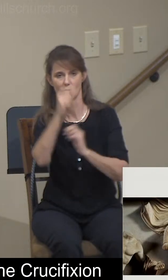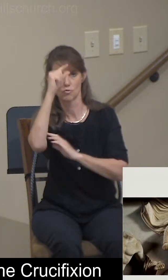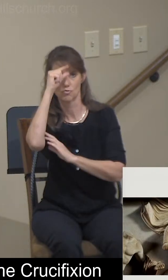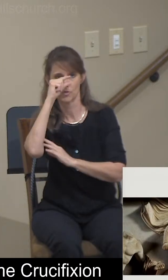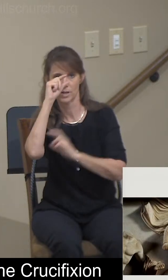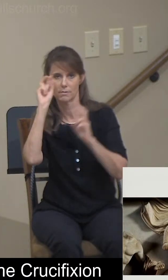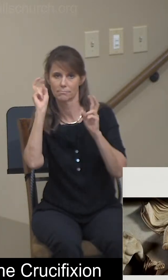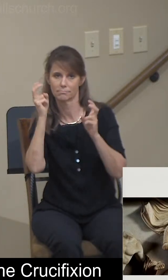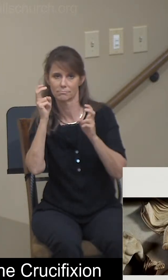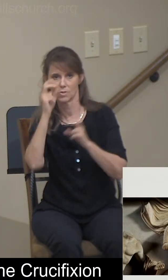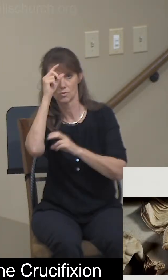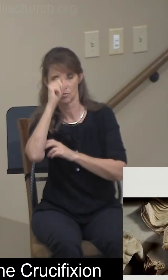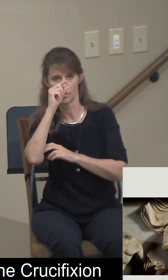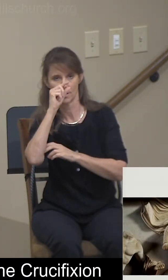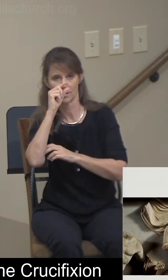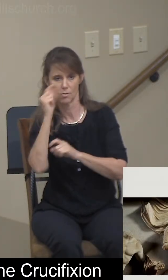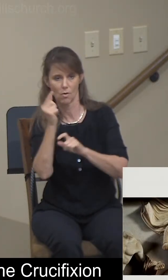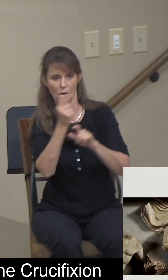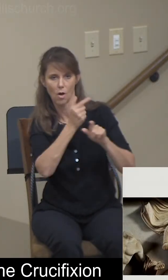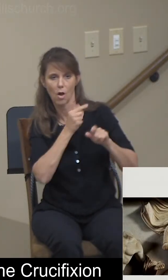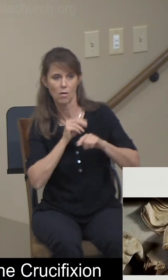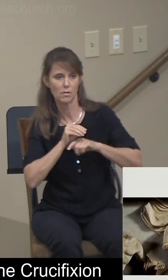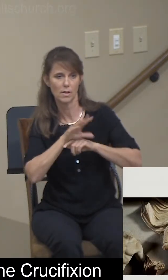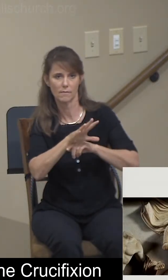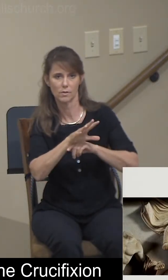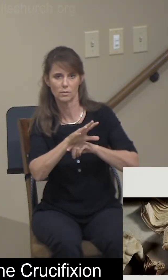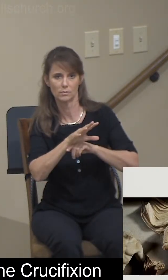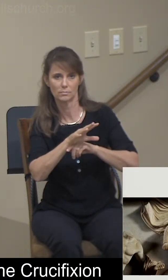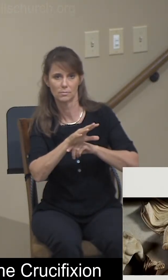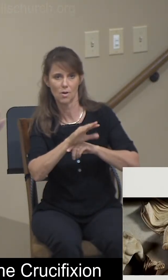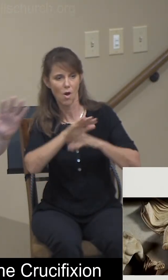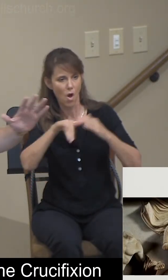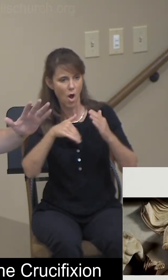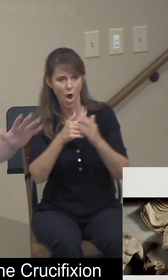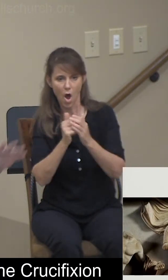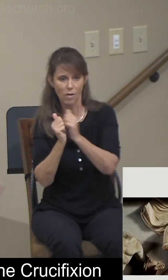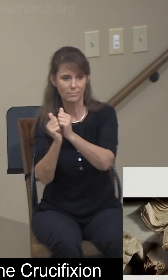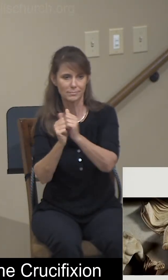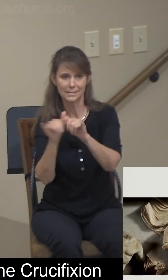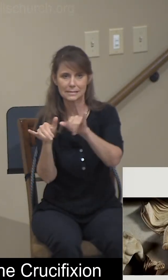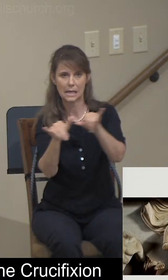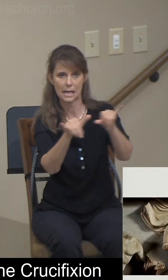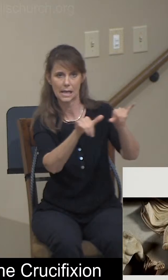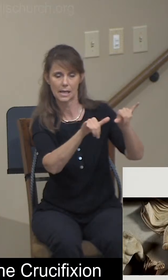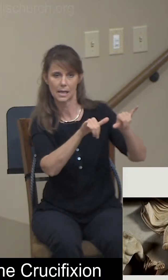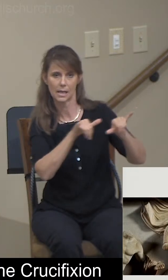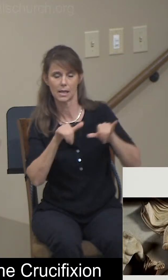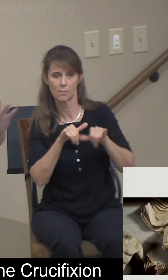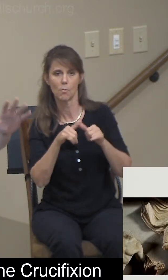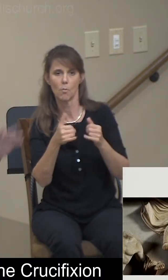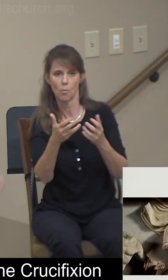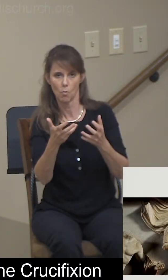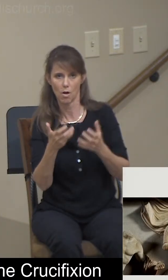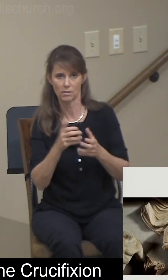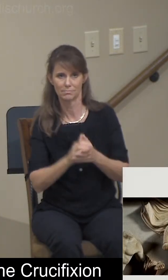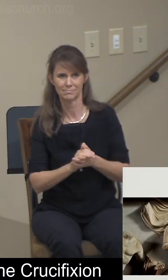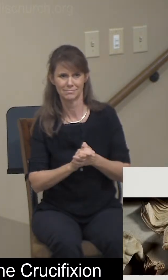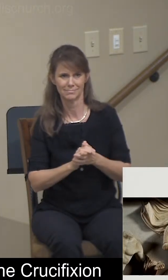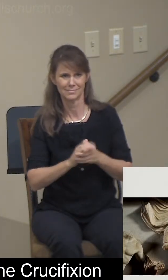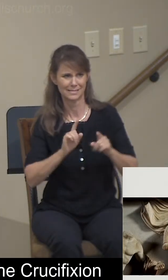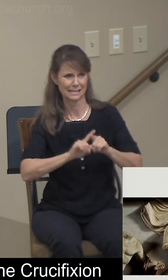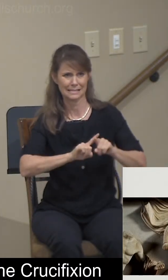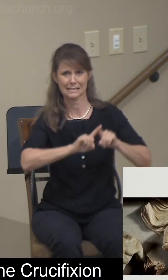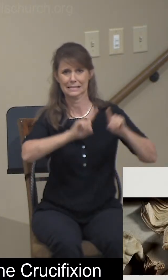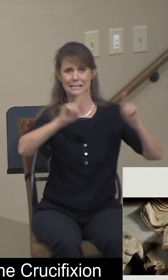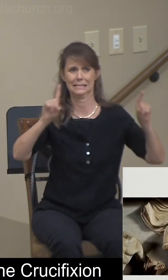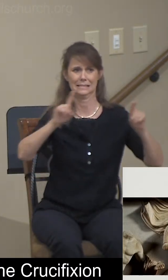Greek language and of customs. This is a wholly unique thing, far different than the way the Persians operated, far different than the way the